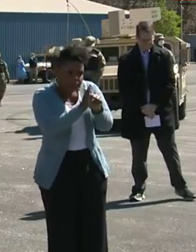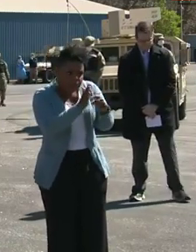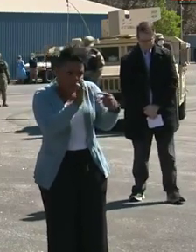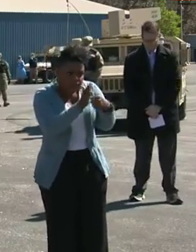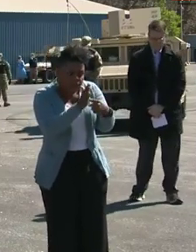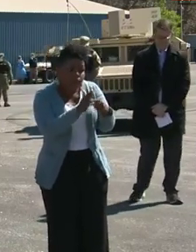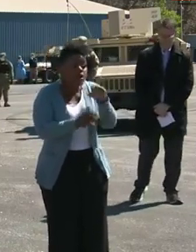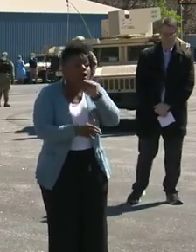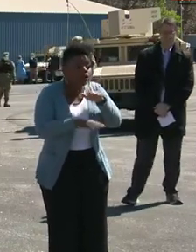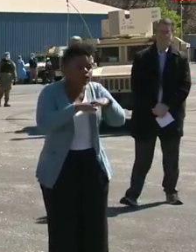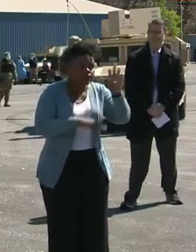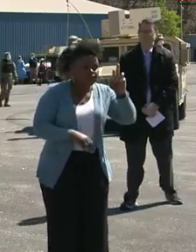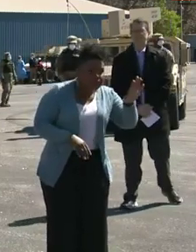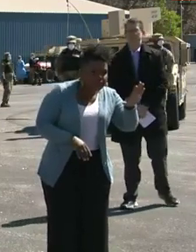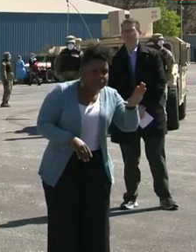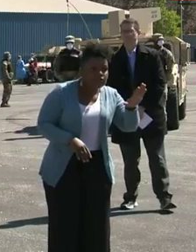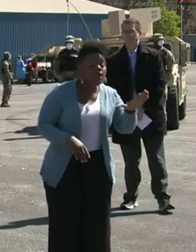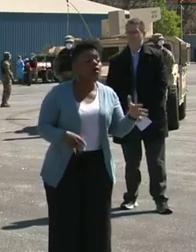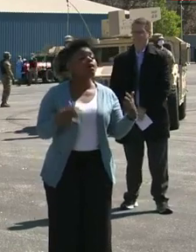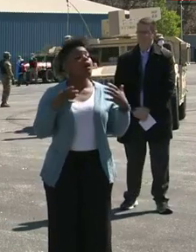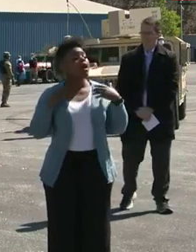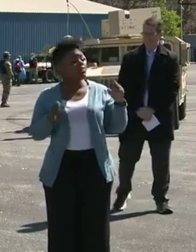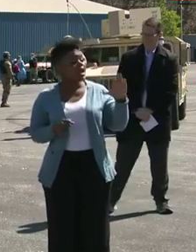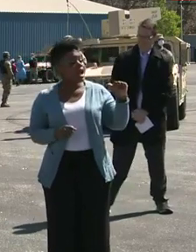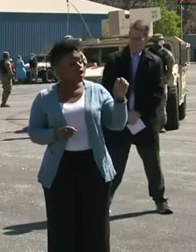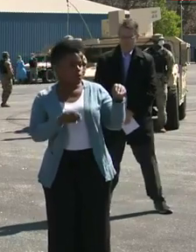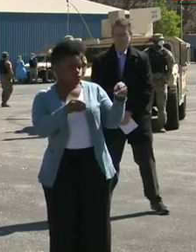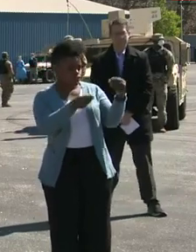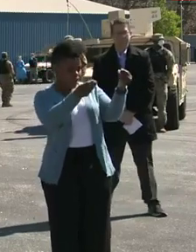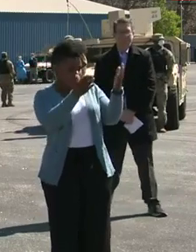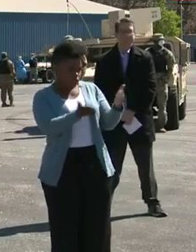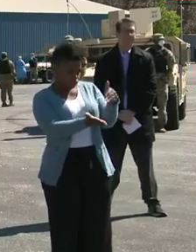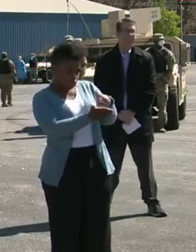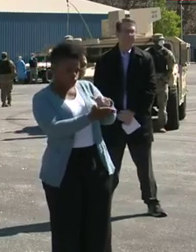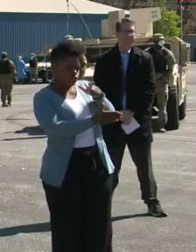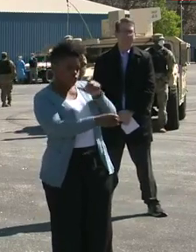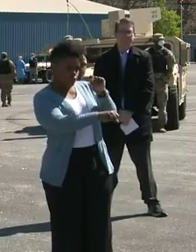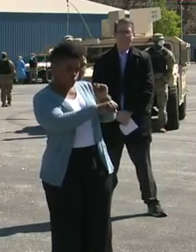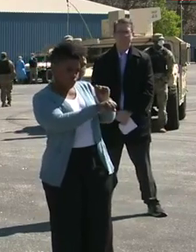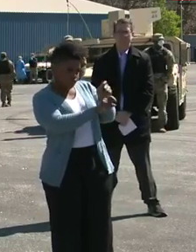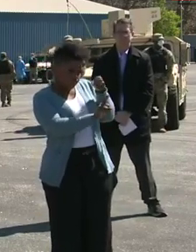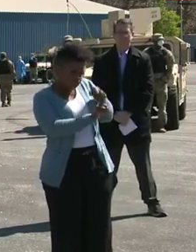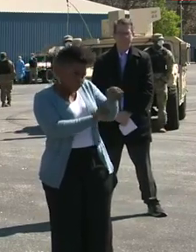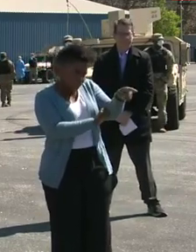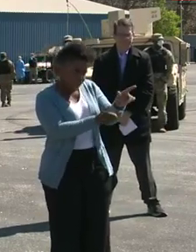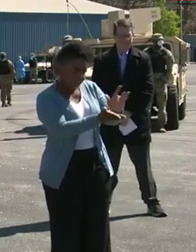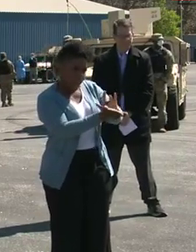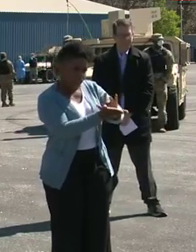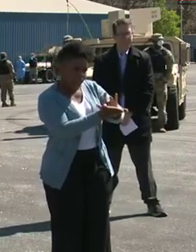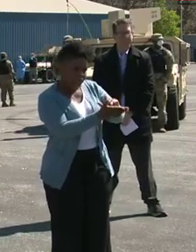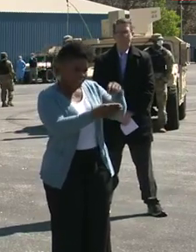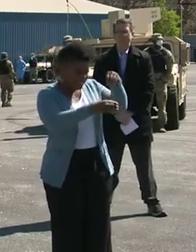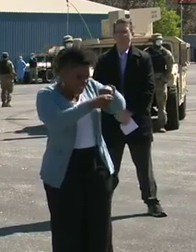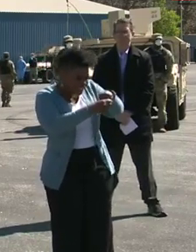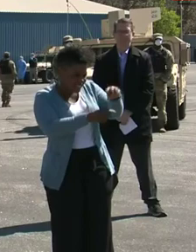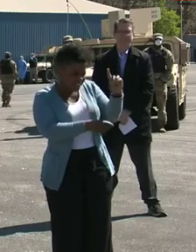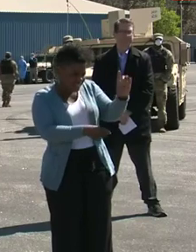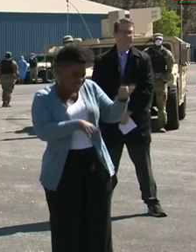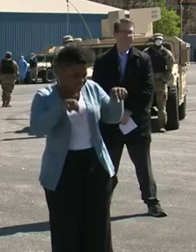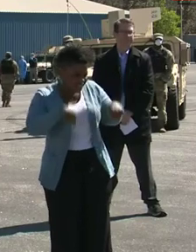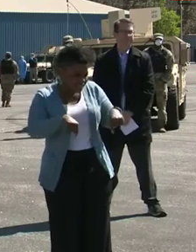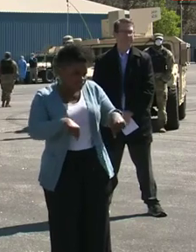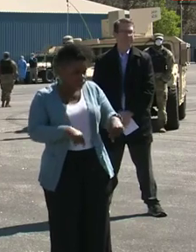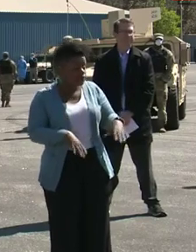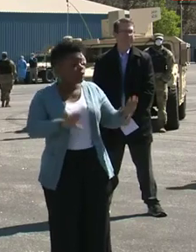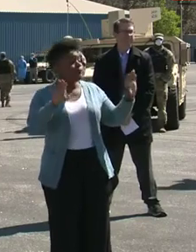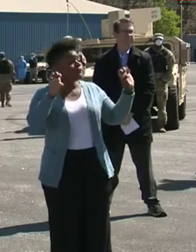or individuals with symptoms who work in a healthcare facility that's located in D.C., first responders with symptoms who